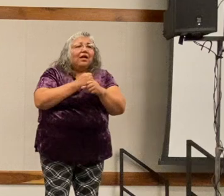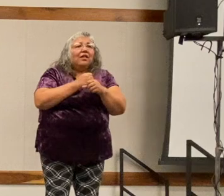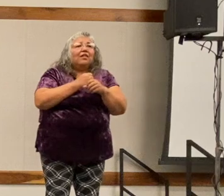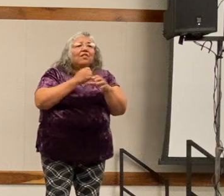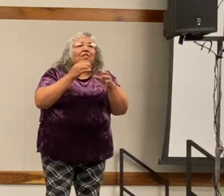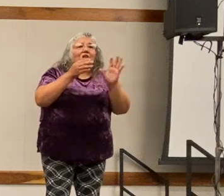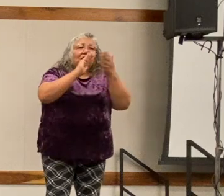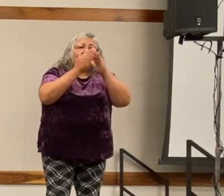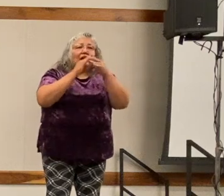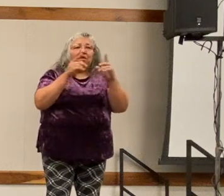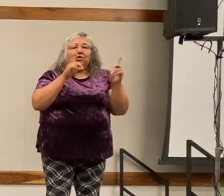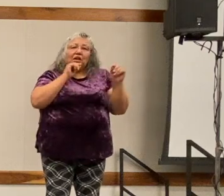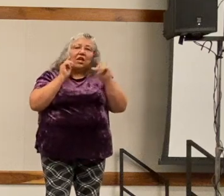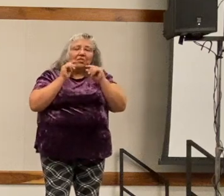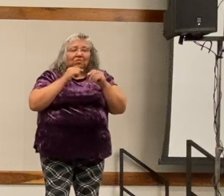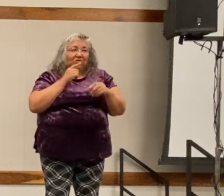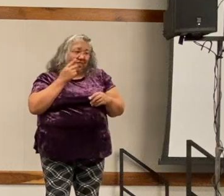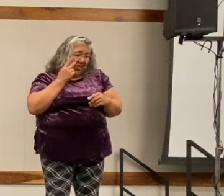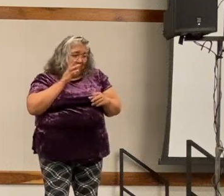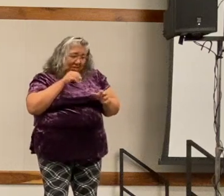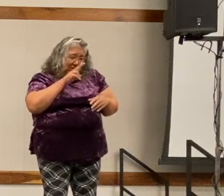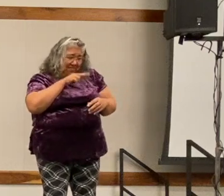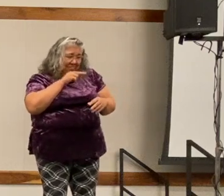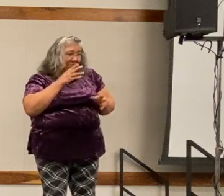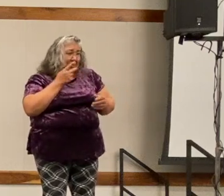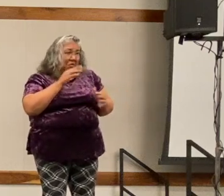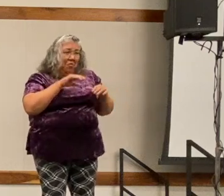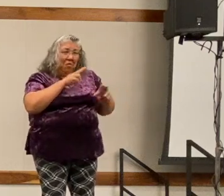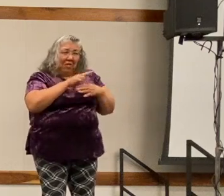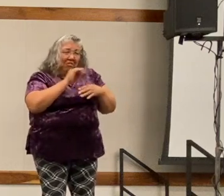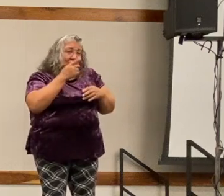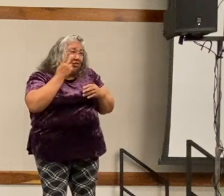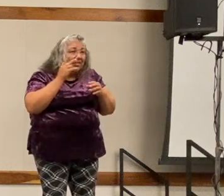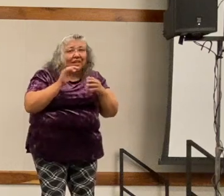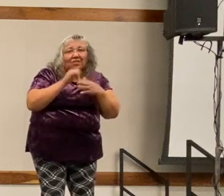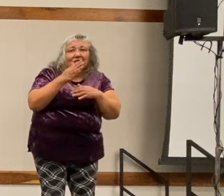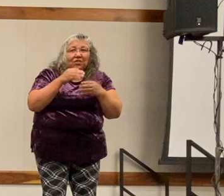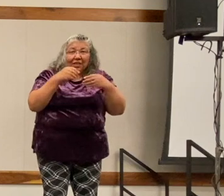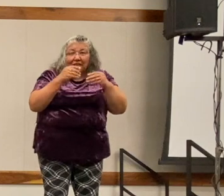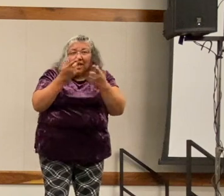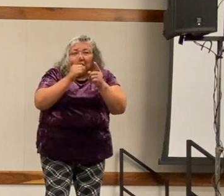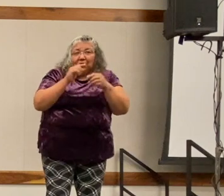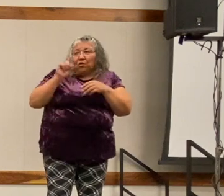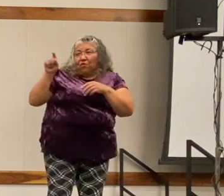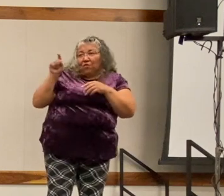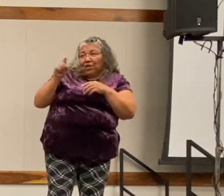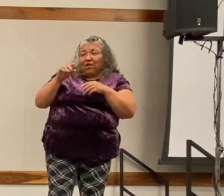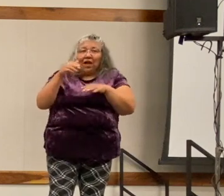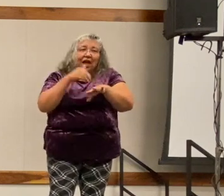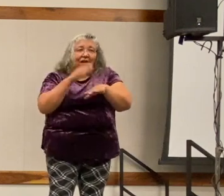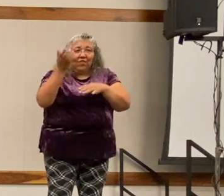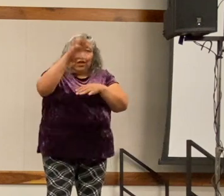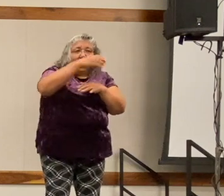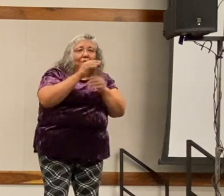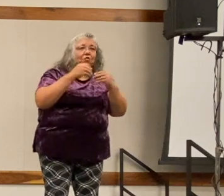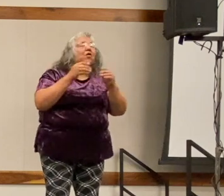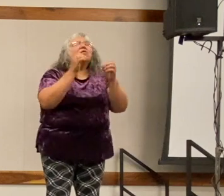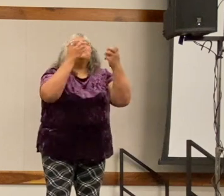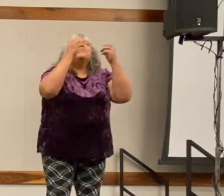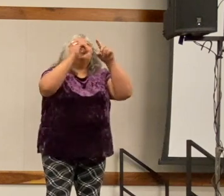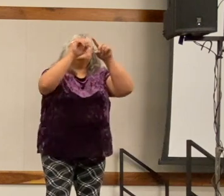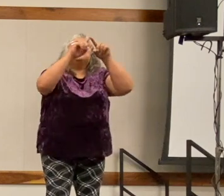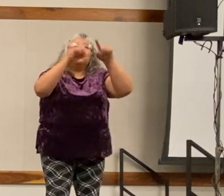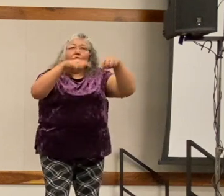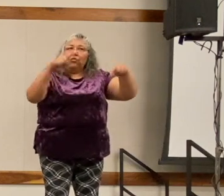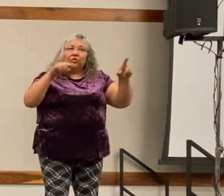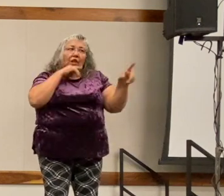gossip. You know, oh, did you see what she was wearing? And oh, did you see what was going on? Did you see that there's a sale going on over there at the camel store? I mean, there's all kinds of stuff